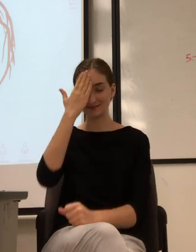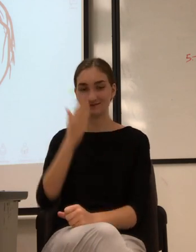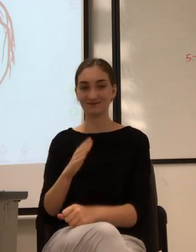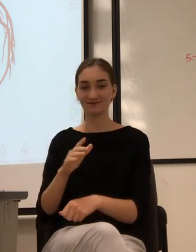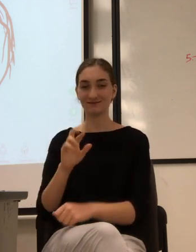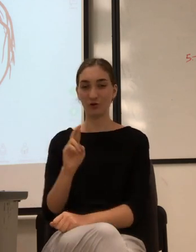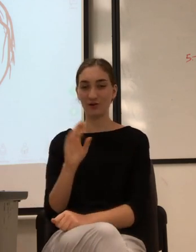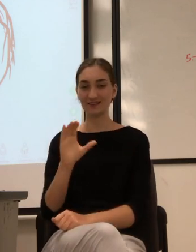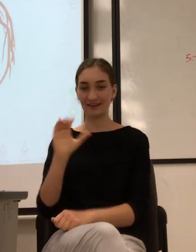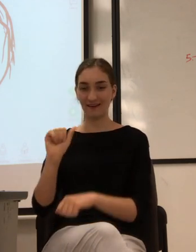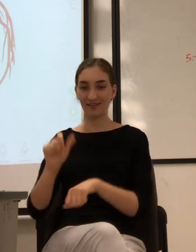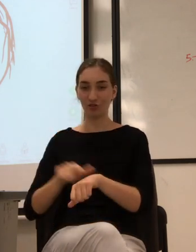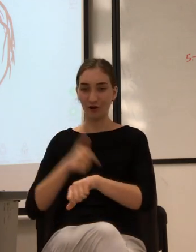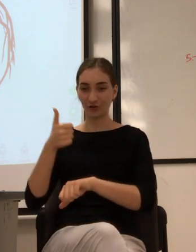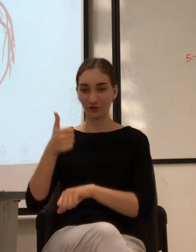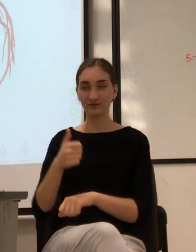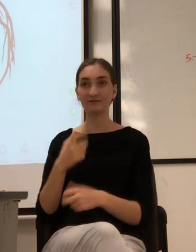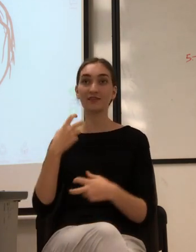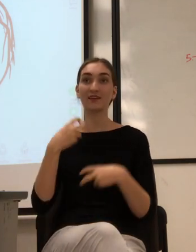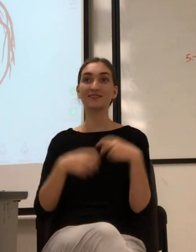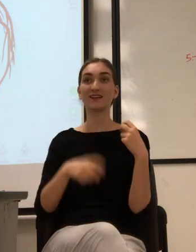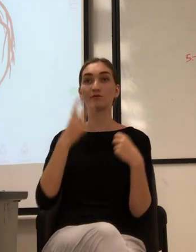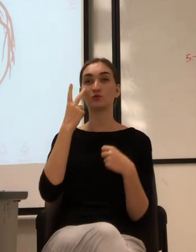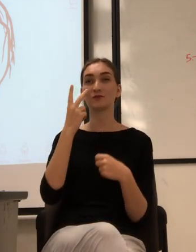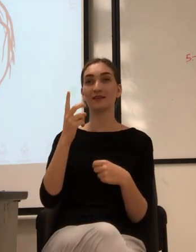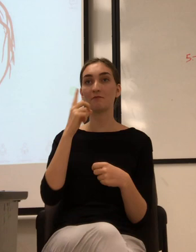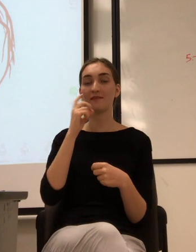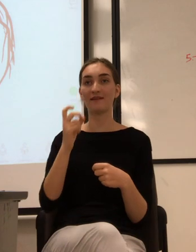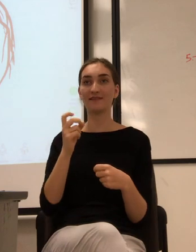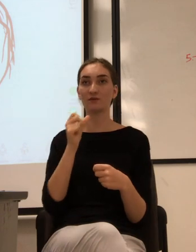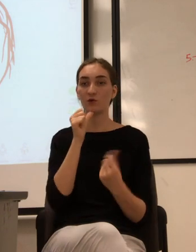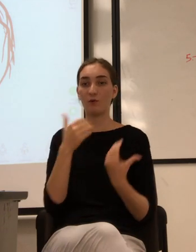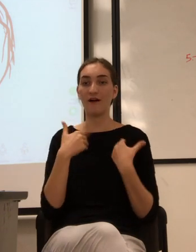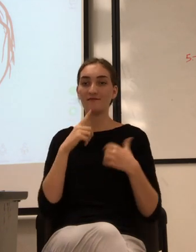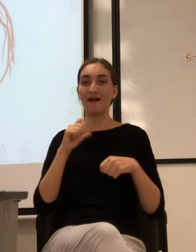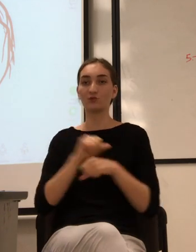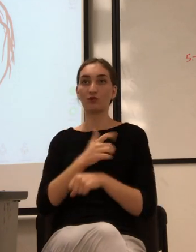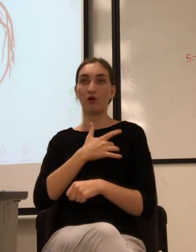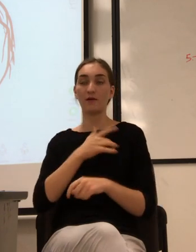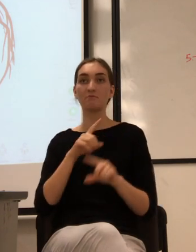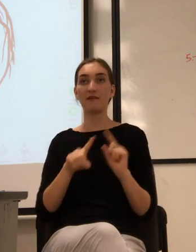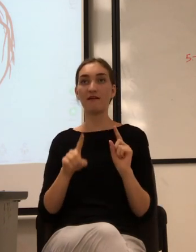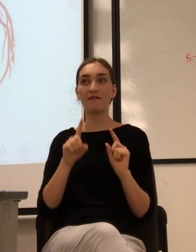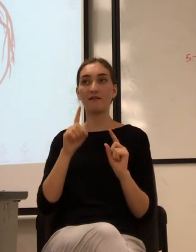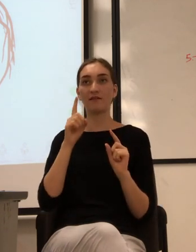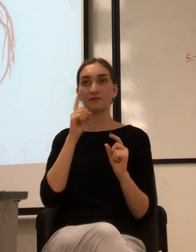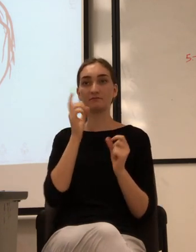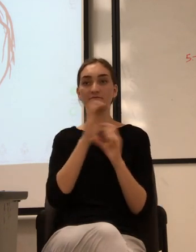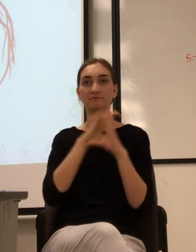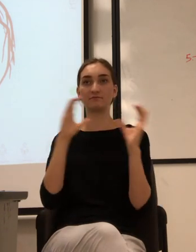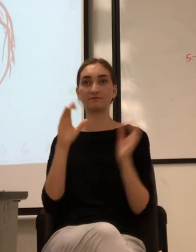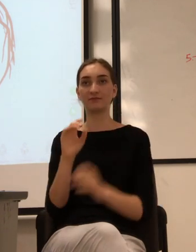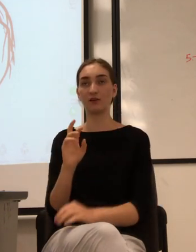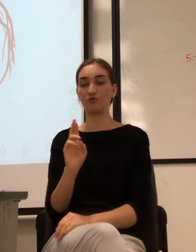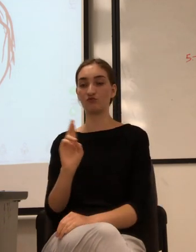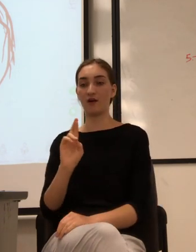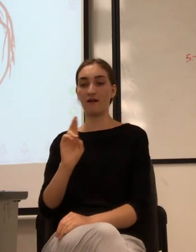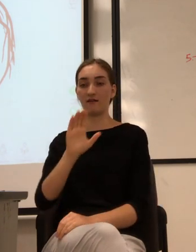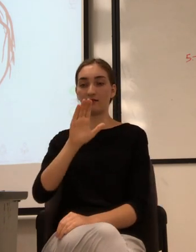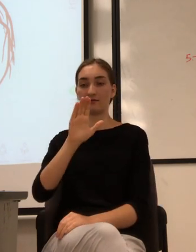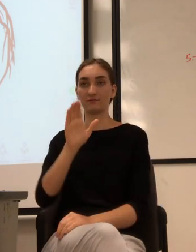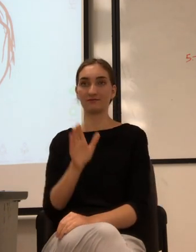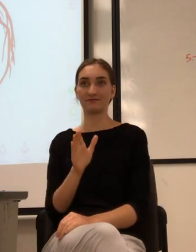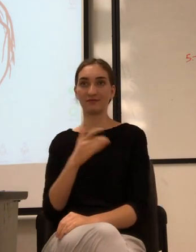Okay, it's hard to see because the heart's not here, but imagine this is the right margin of the heart when you're looking at it from the